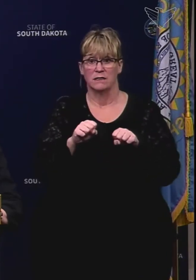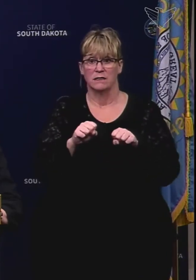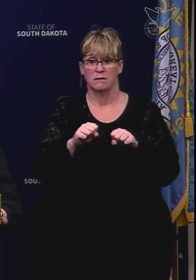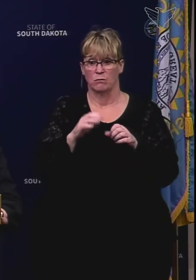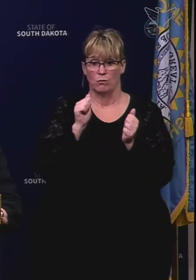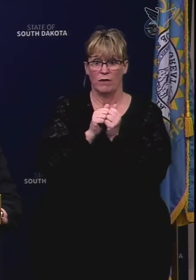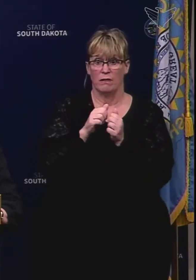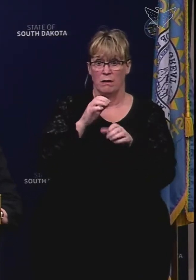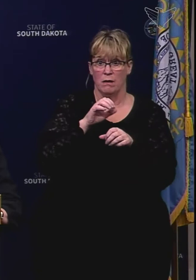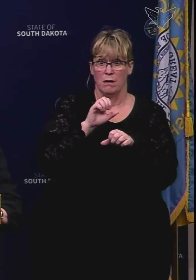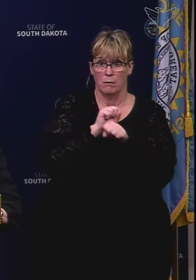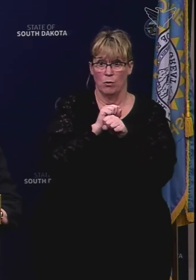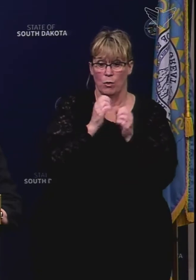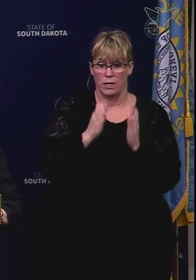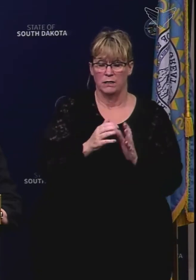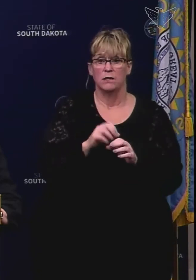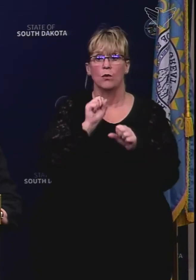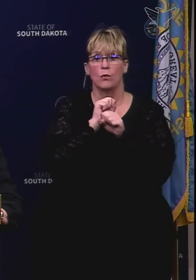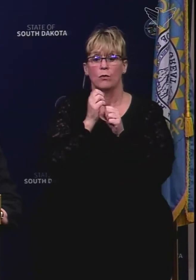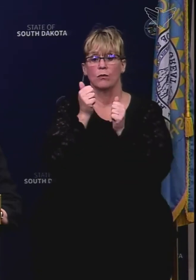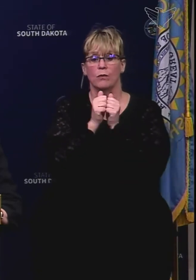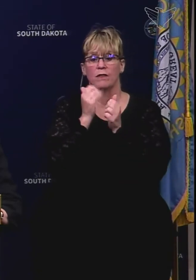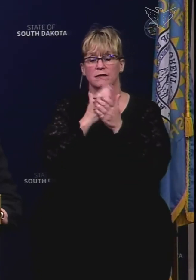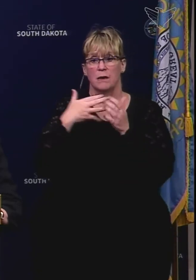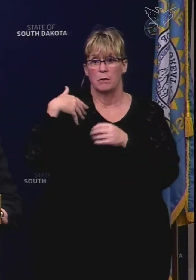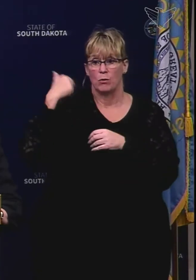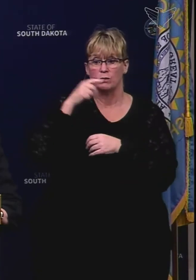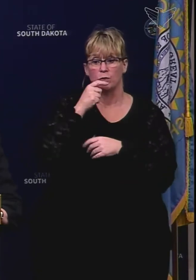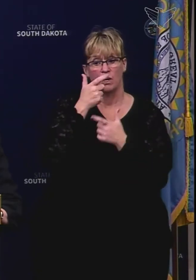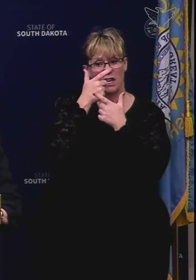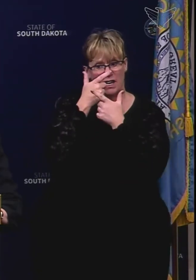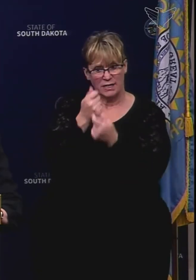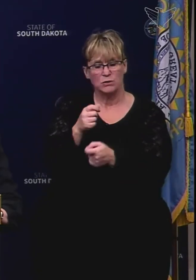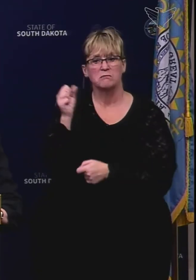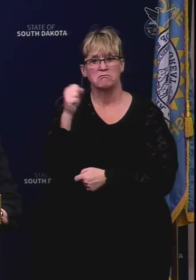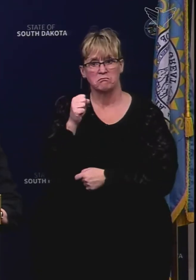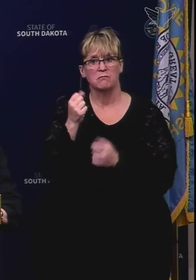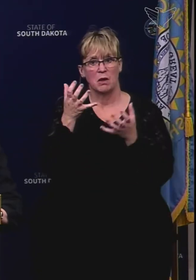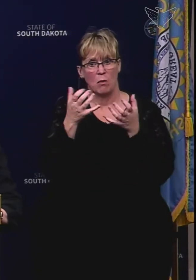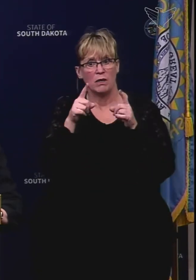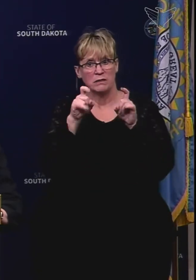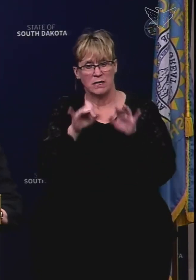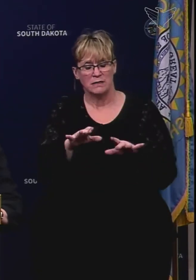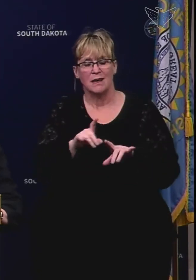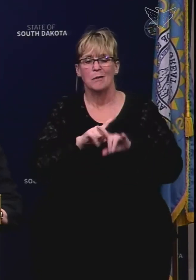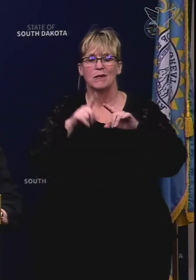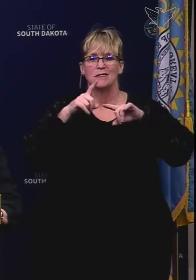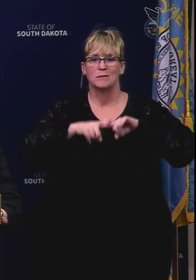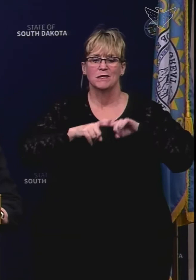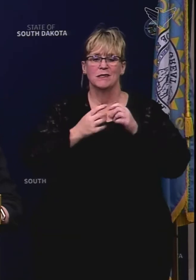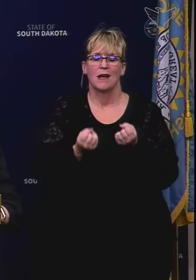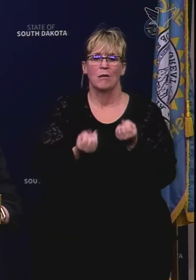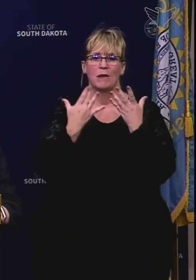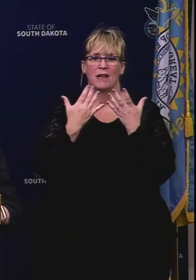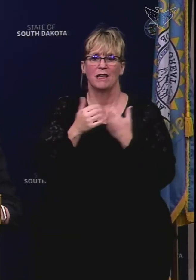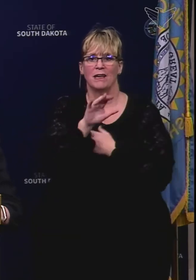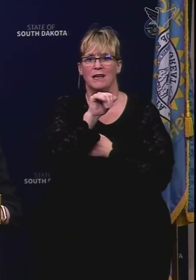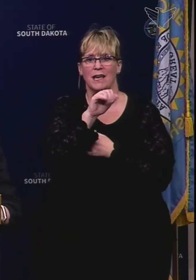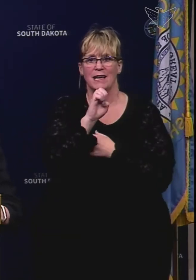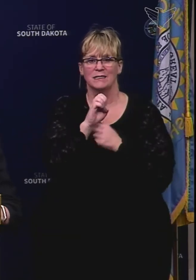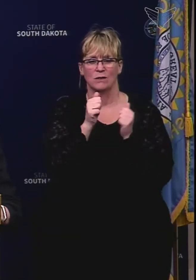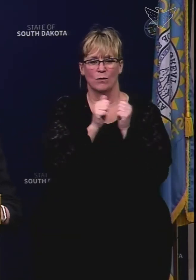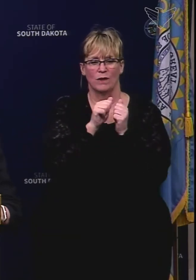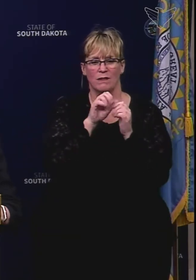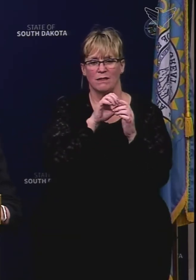employees, and we are working with some employers that are interested in doing that. It really just depends on the number of cases, kind of the situation around